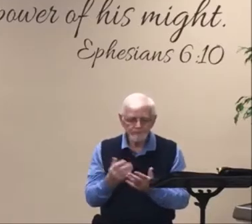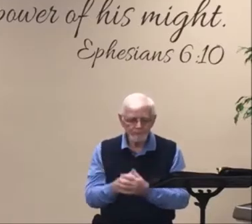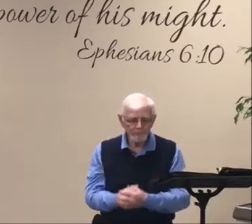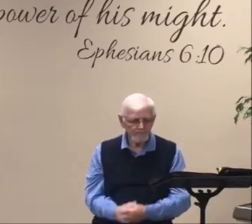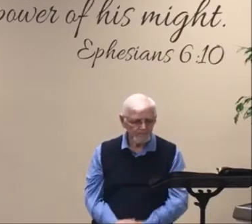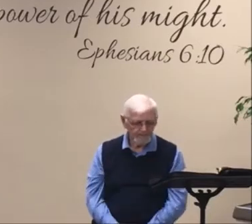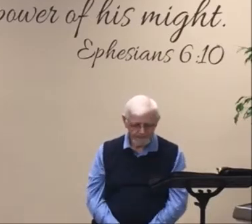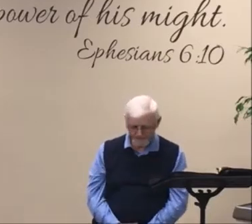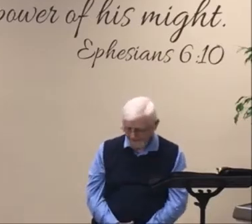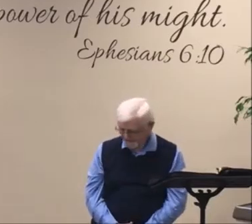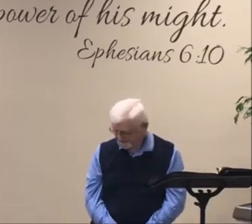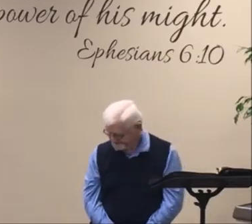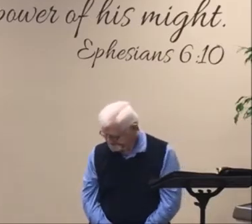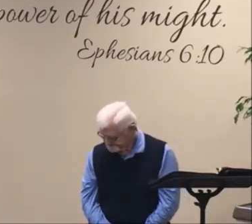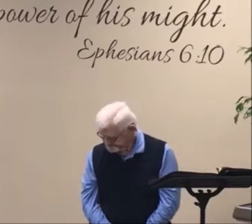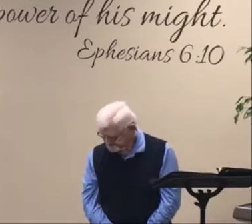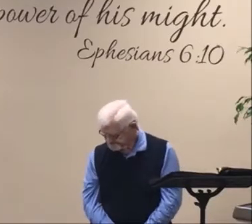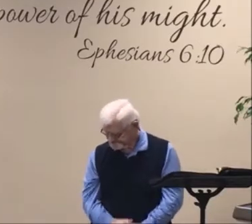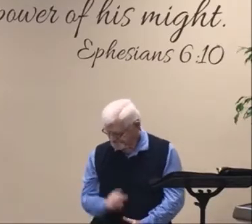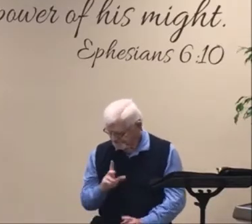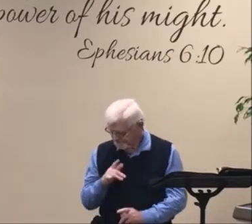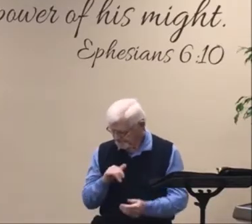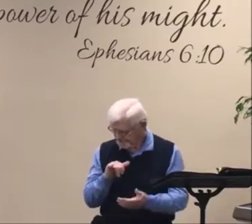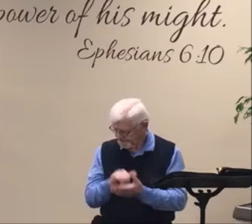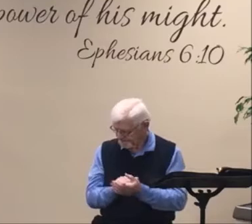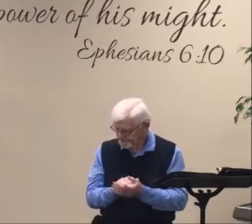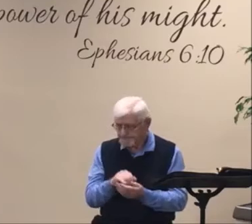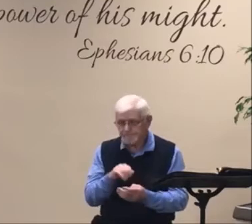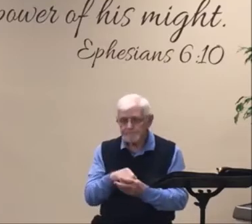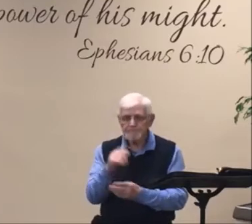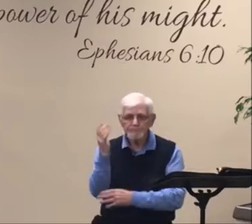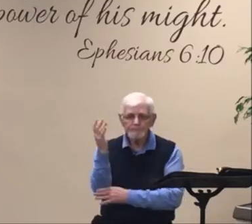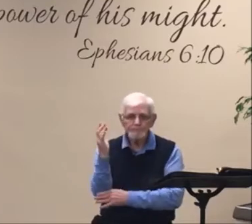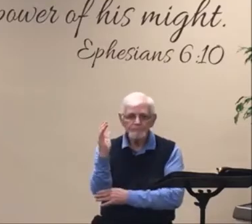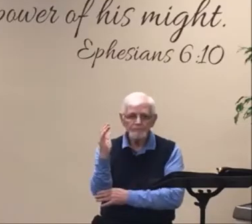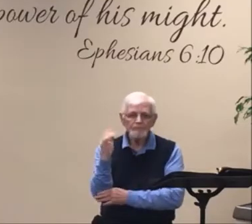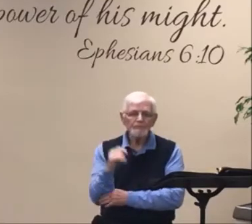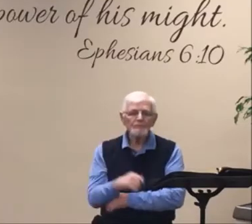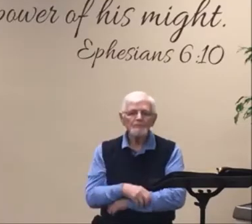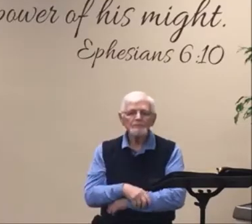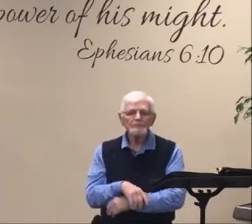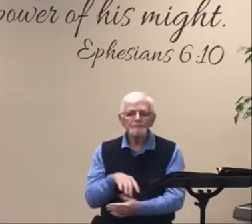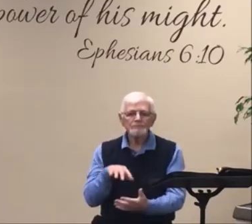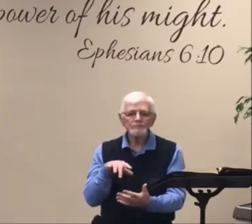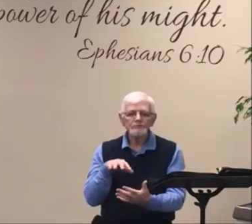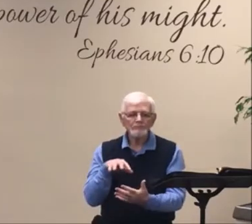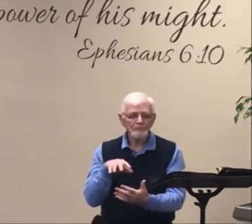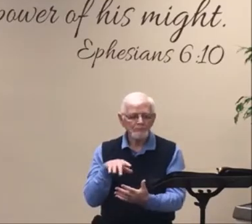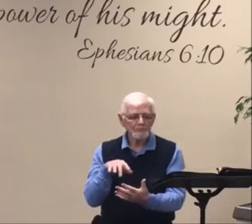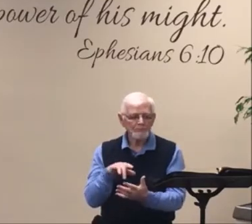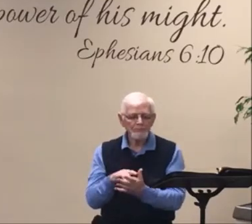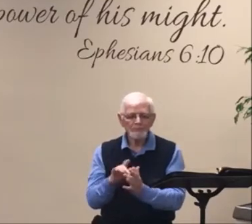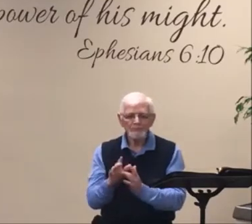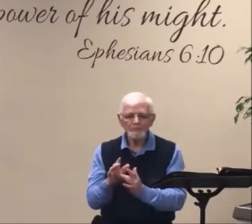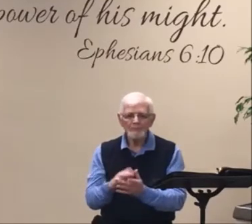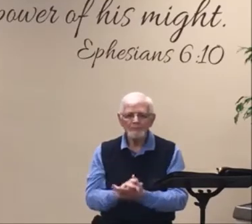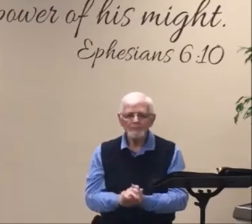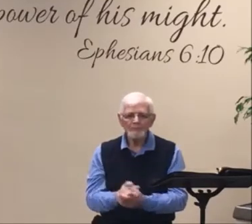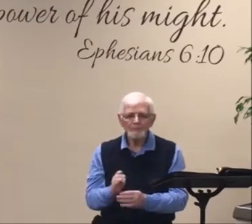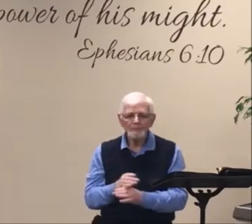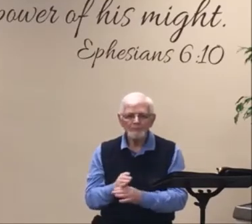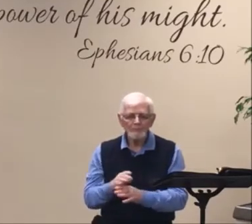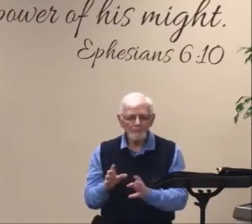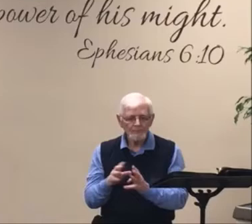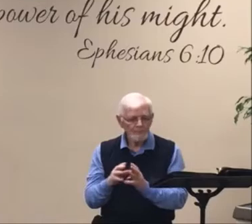he'll address those questions in the afternoon study. We have a business